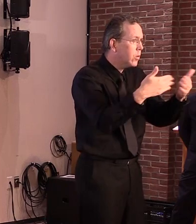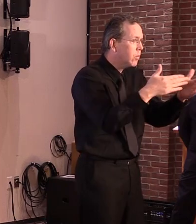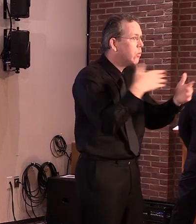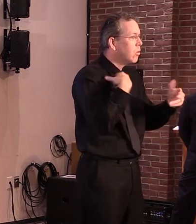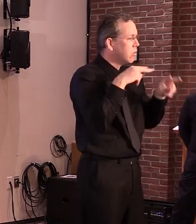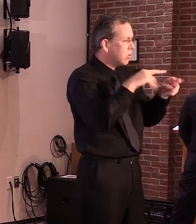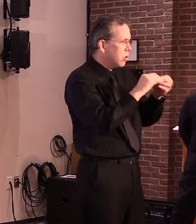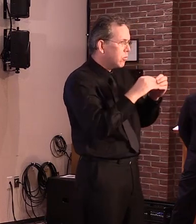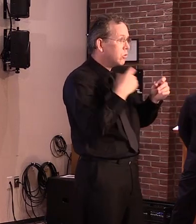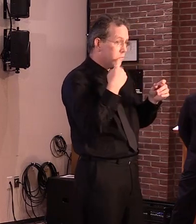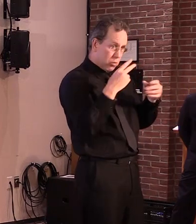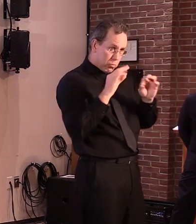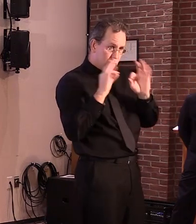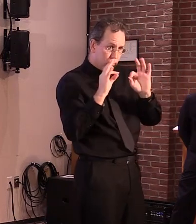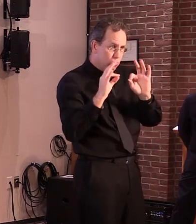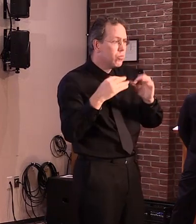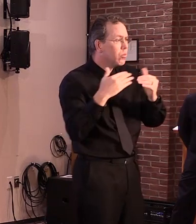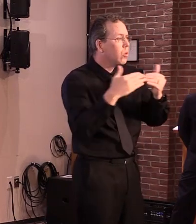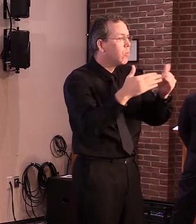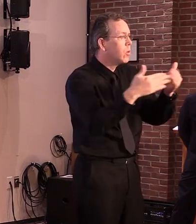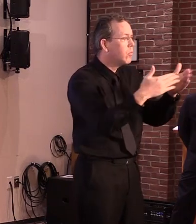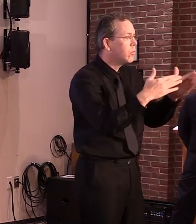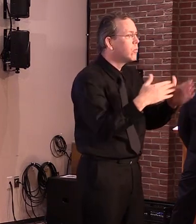Thank you.